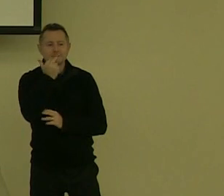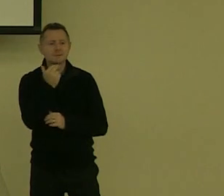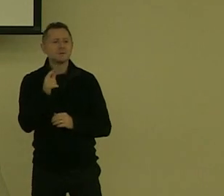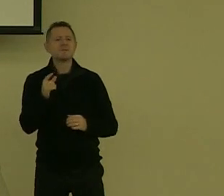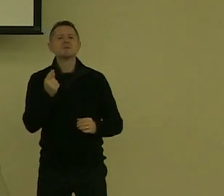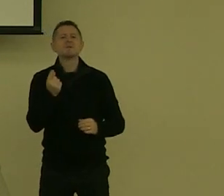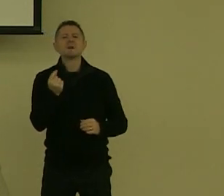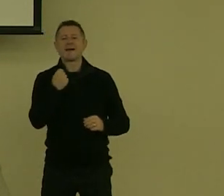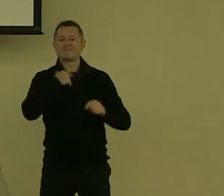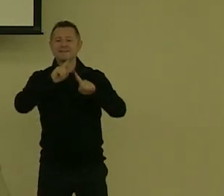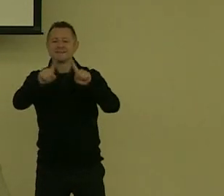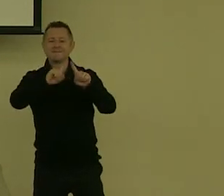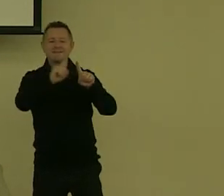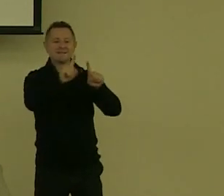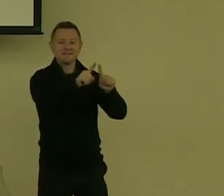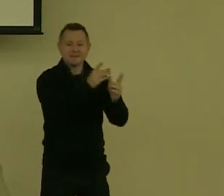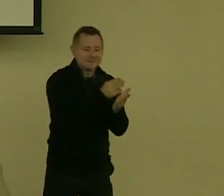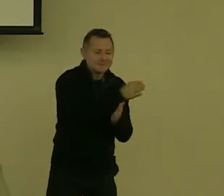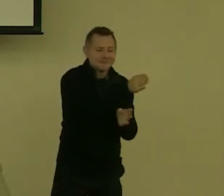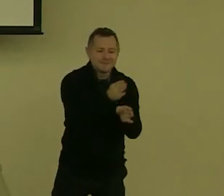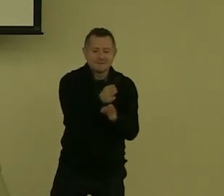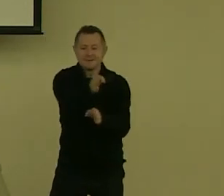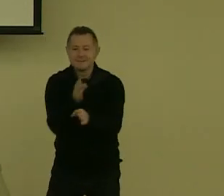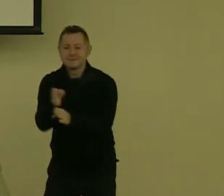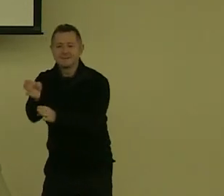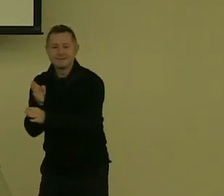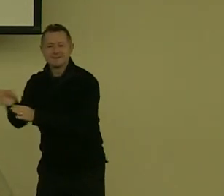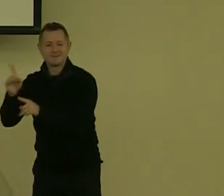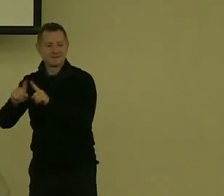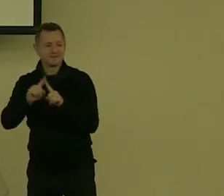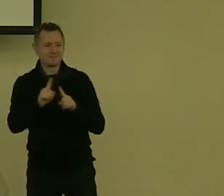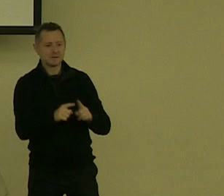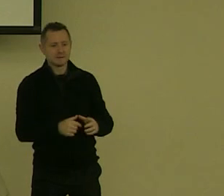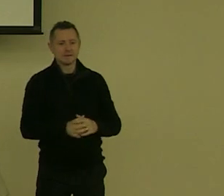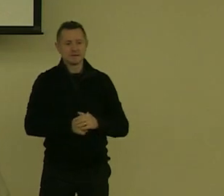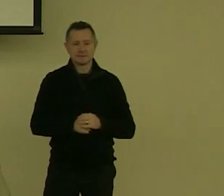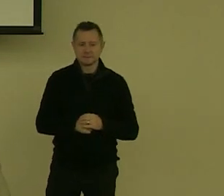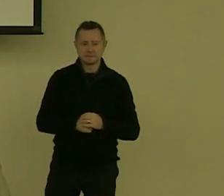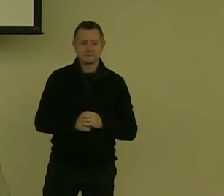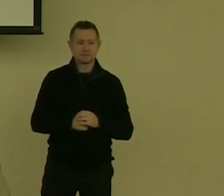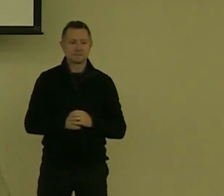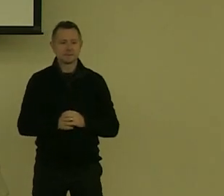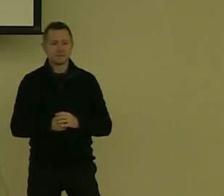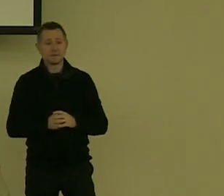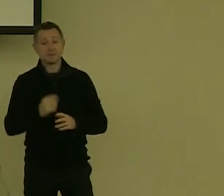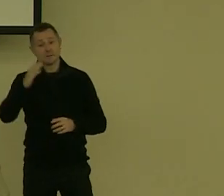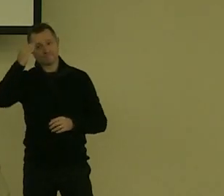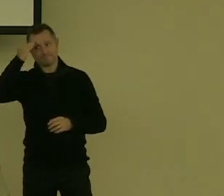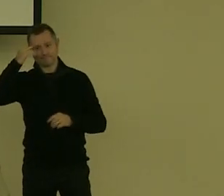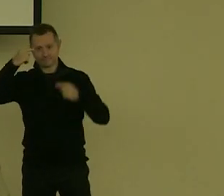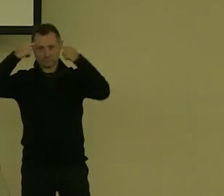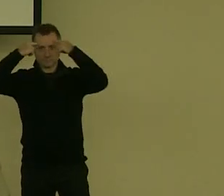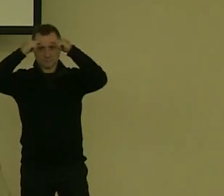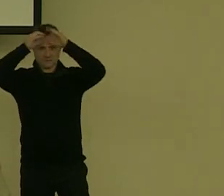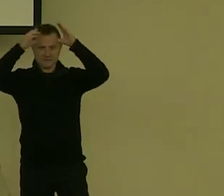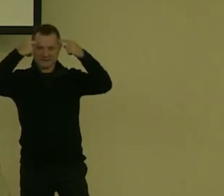Now, I'm realizing the problem with that question is that I'm thinking in terms of academic fields almost exclusively, so maybe we